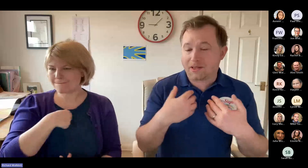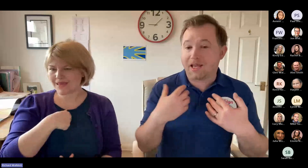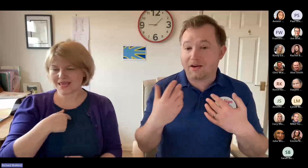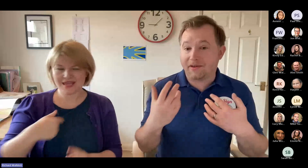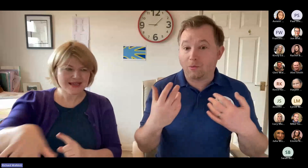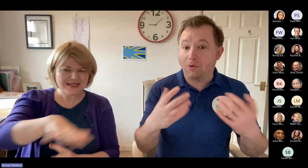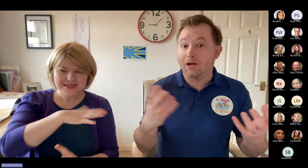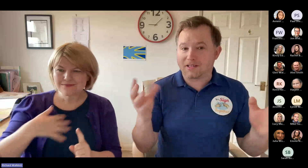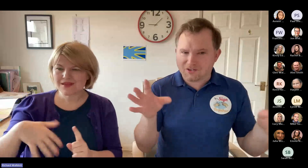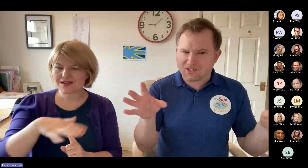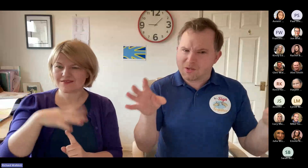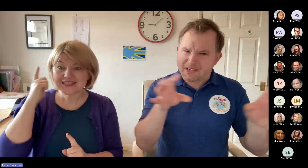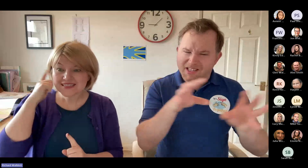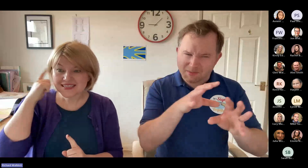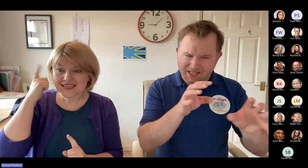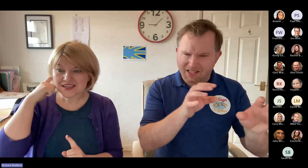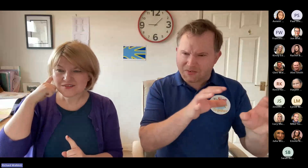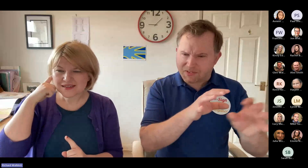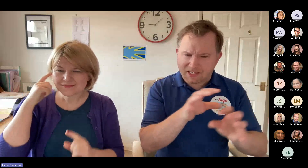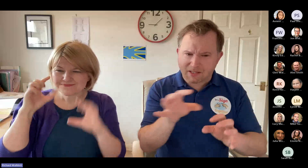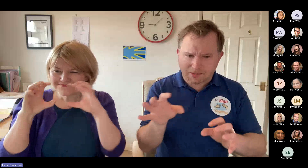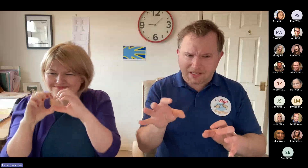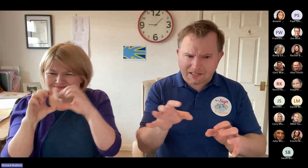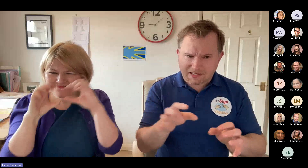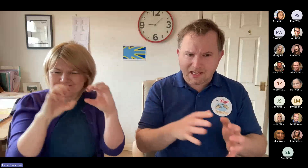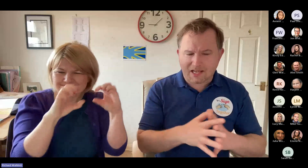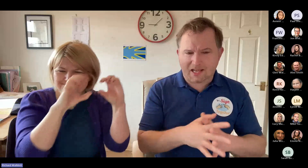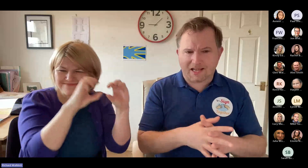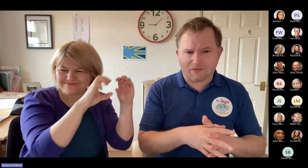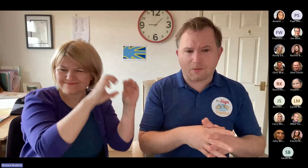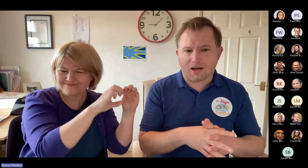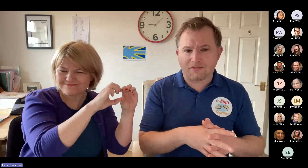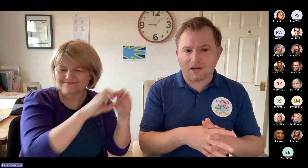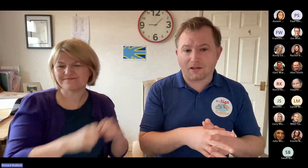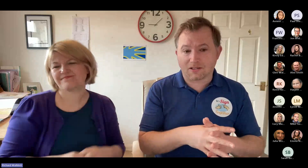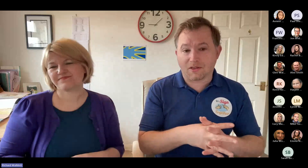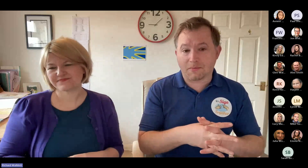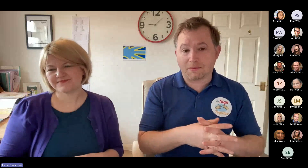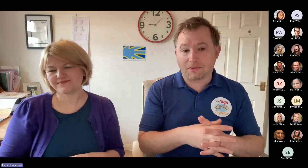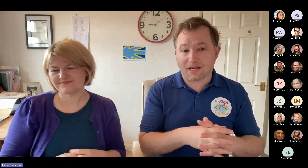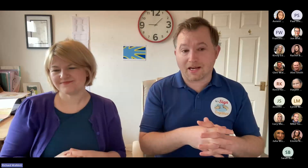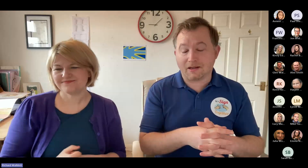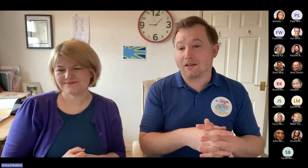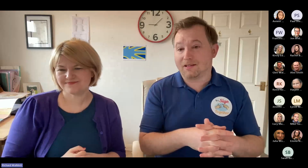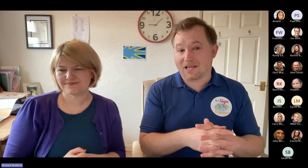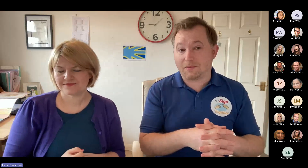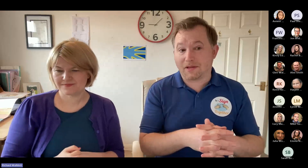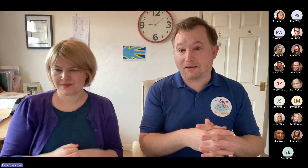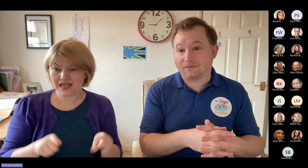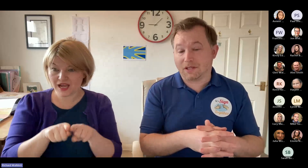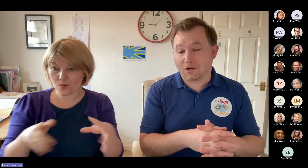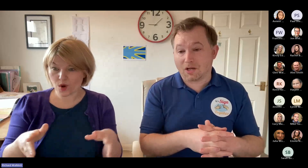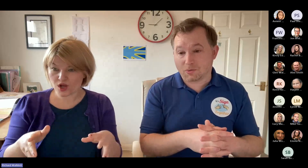with hearing words and then trying to piece them together, fill in the blanks. And from what I've heard, lots of other people saying the same thing as